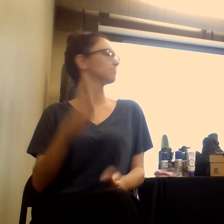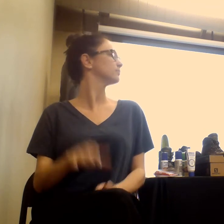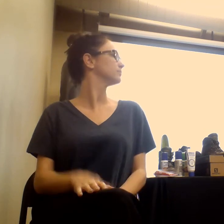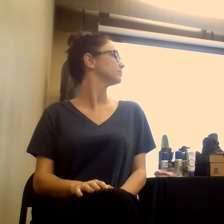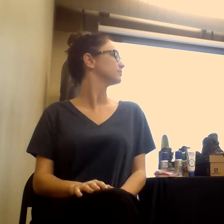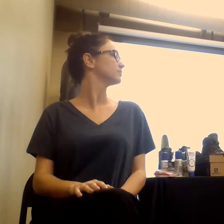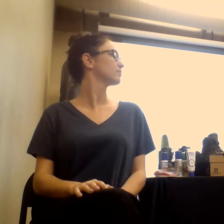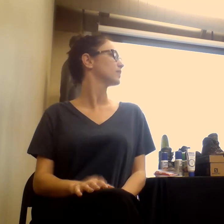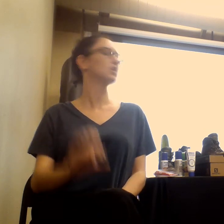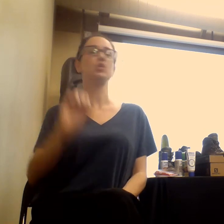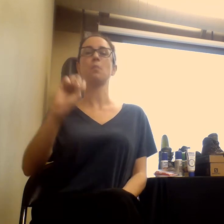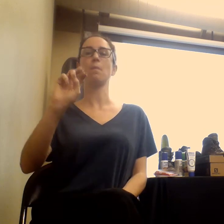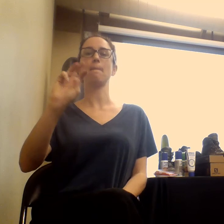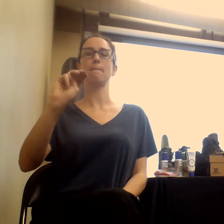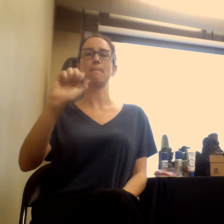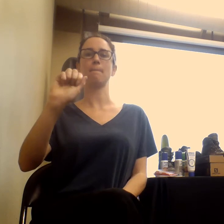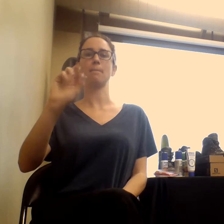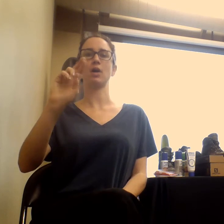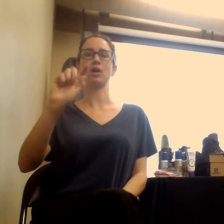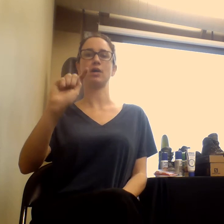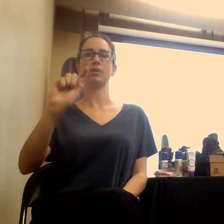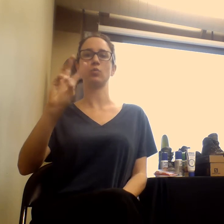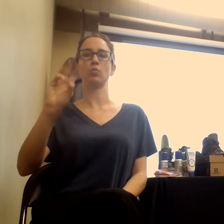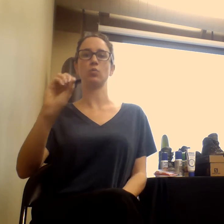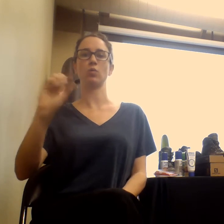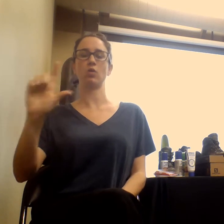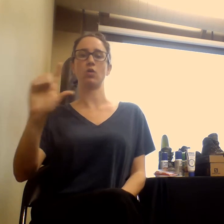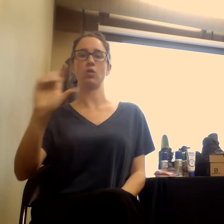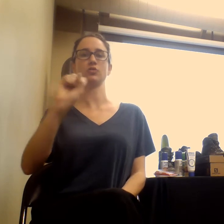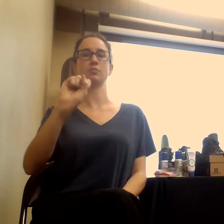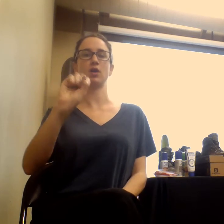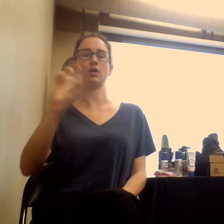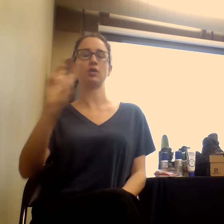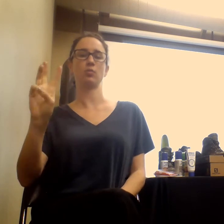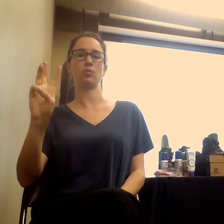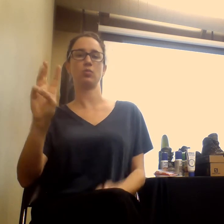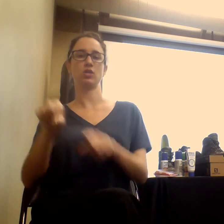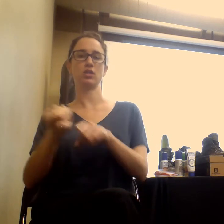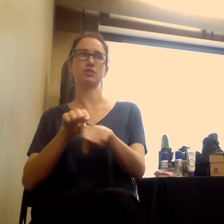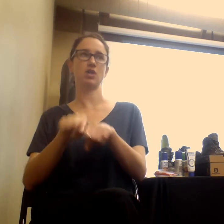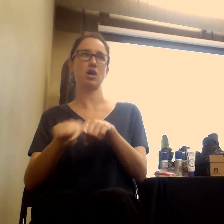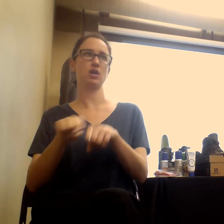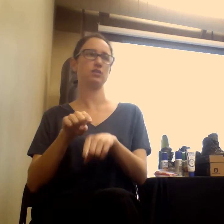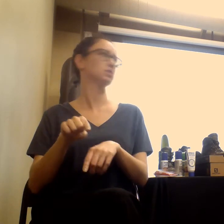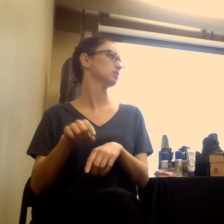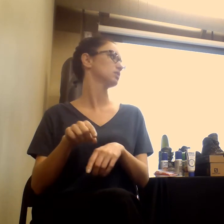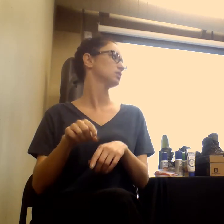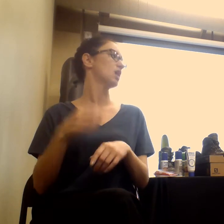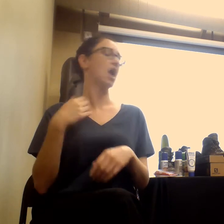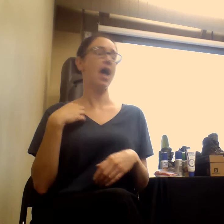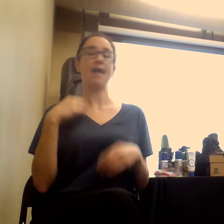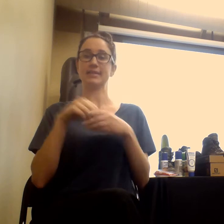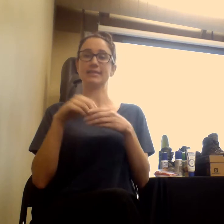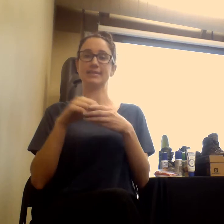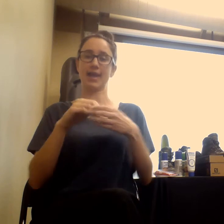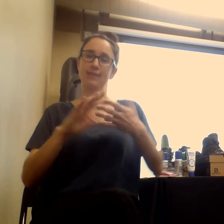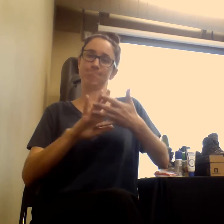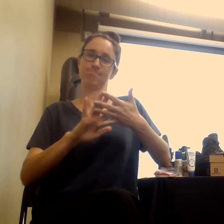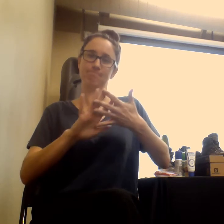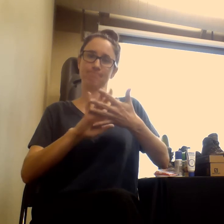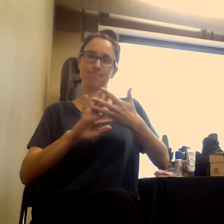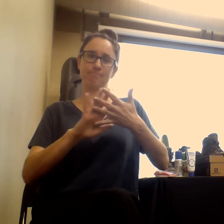Hike that are very thin. These actually have special ports and venting for sweat to come out. There's actually a